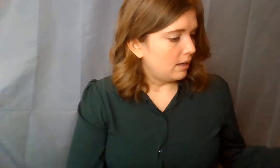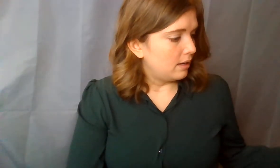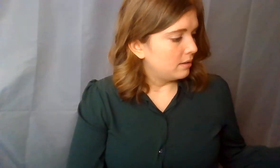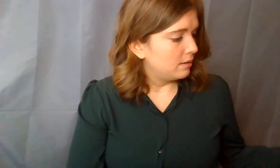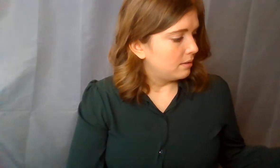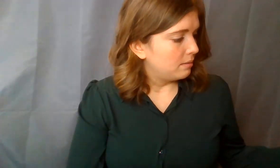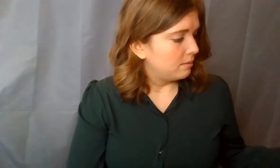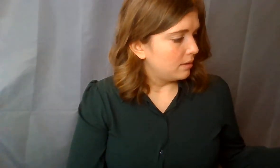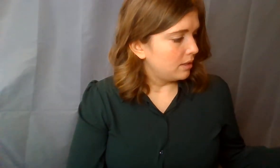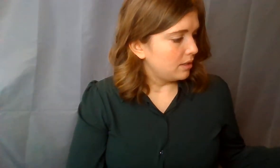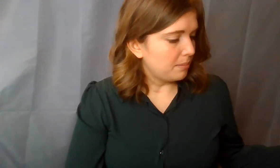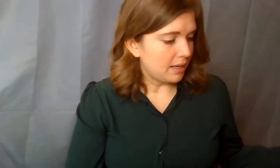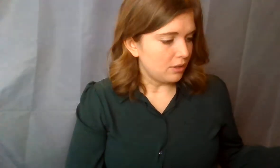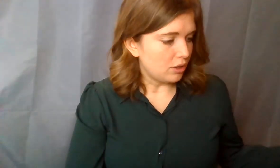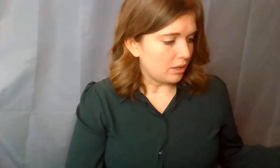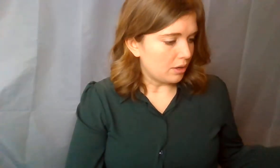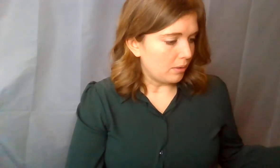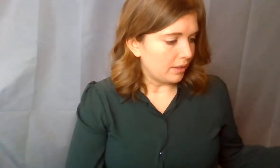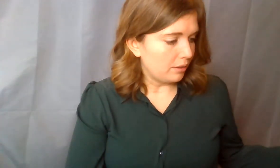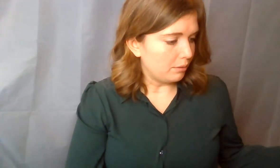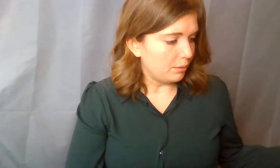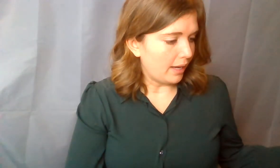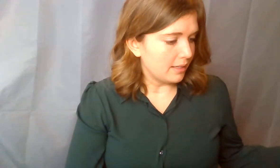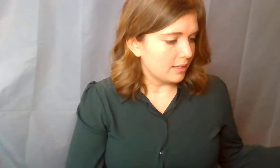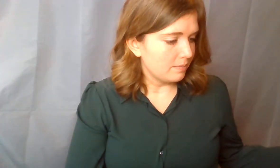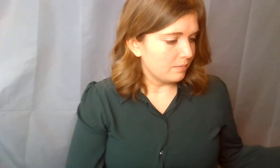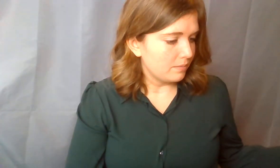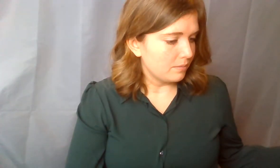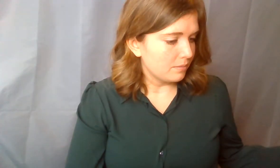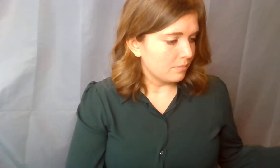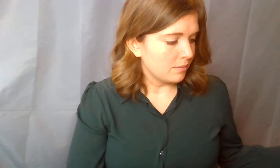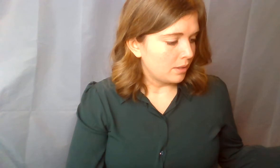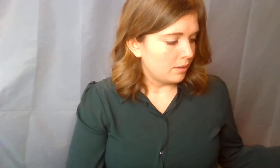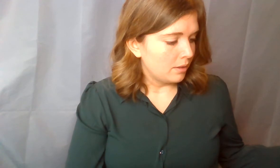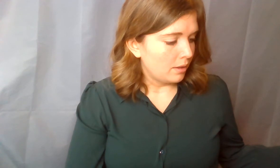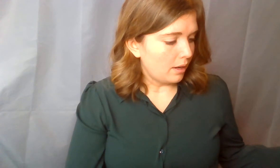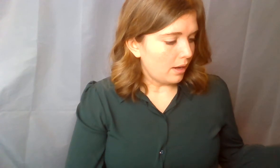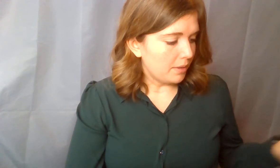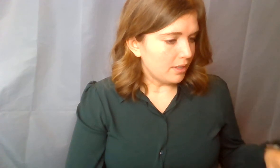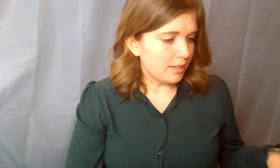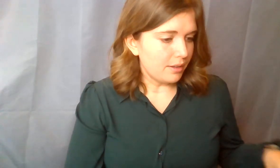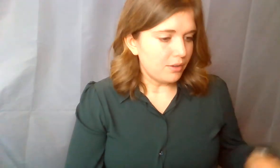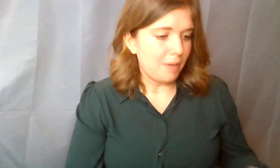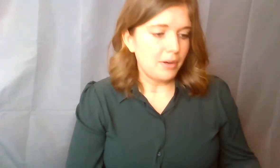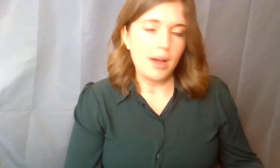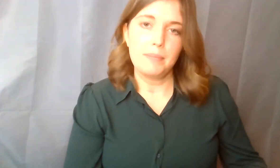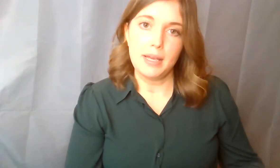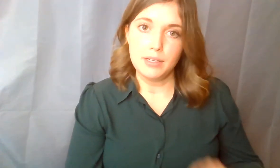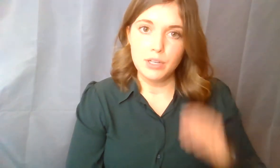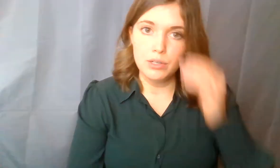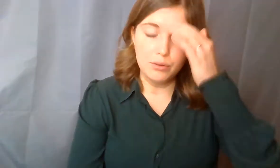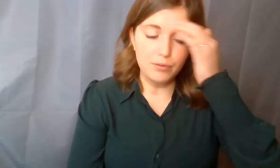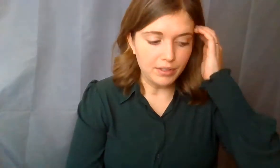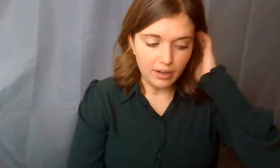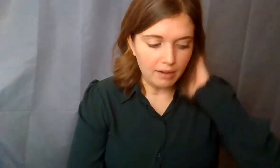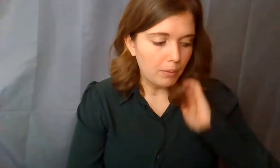And just making sure you're going through that. There is another grammar note on page 255 I